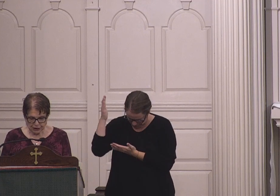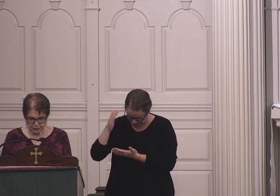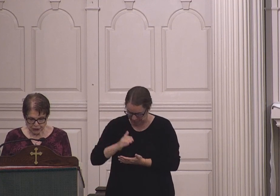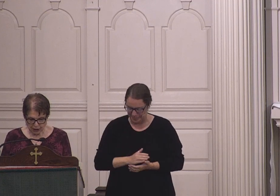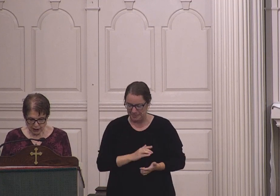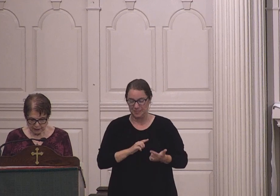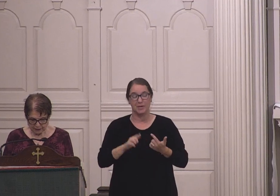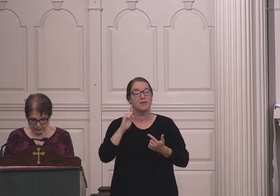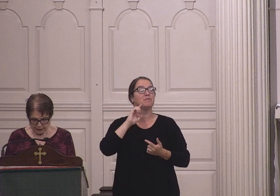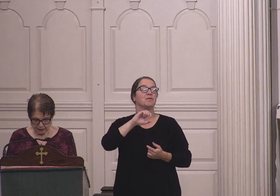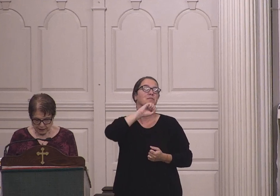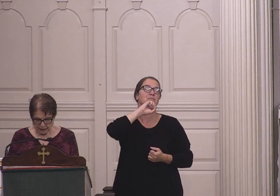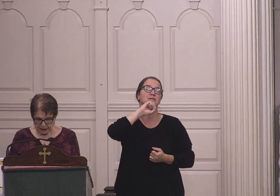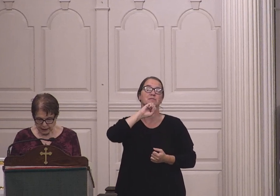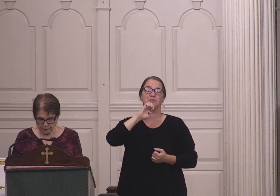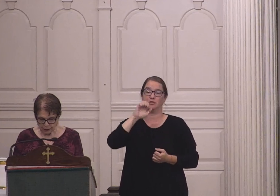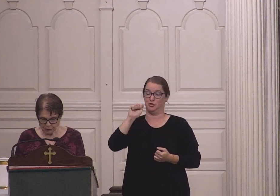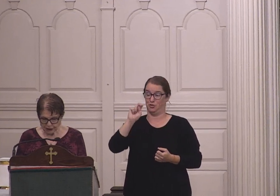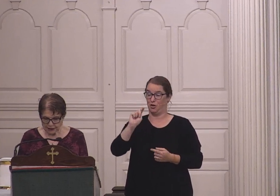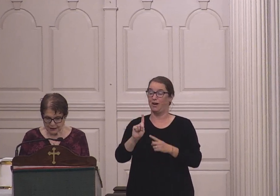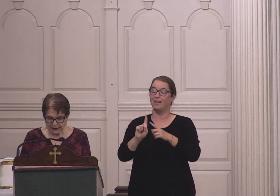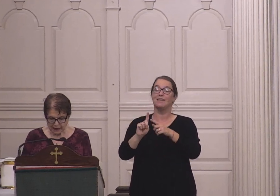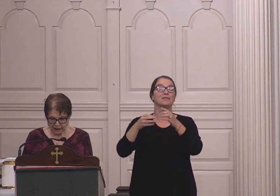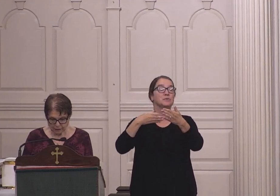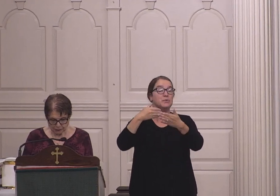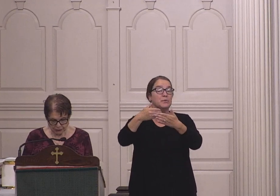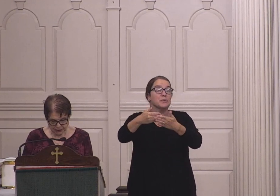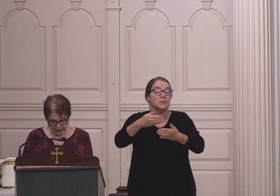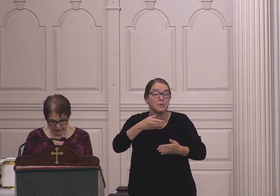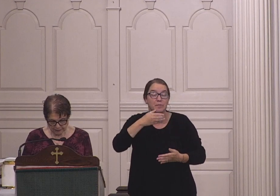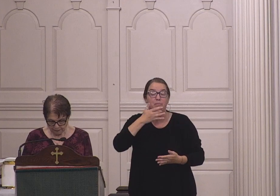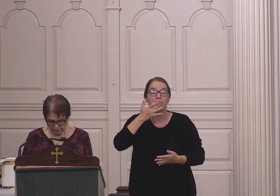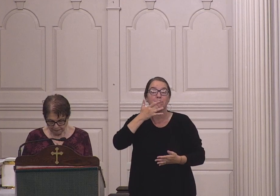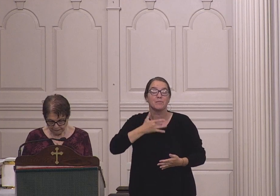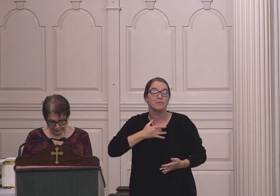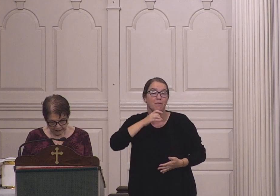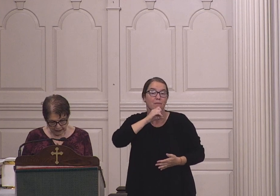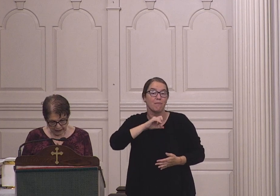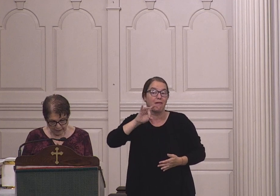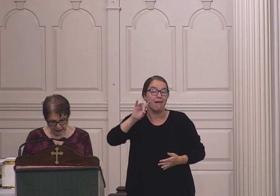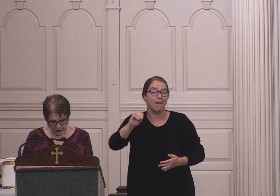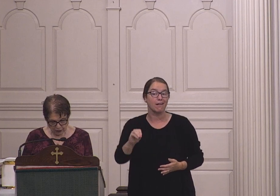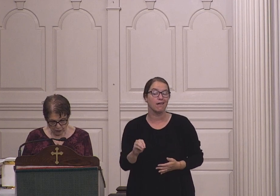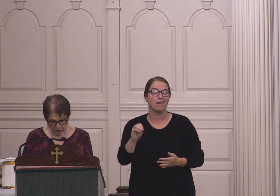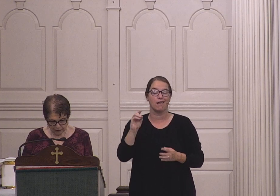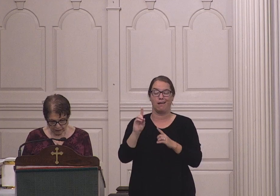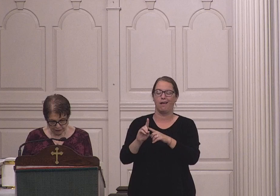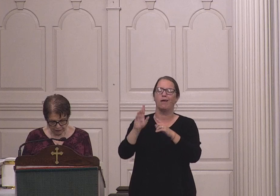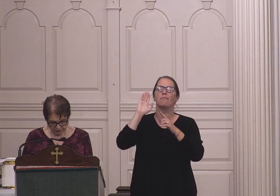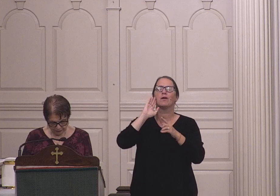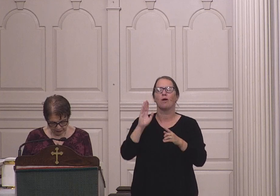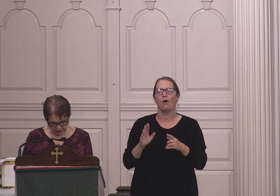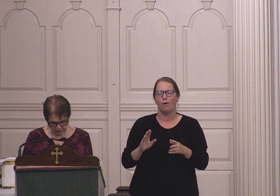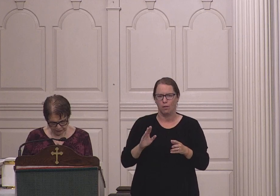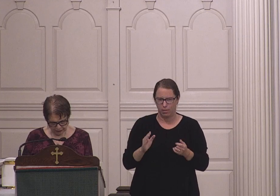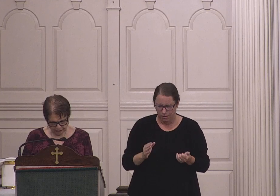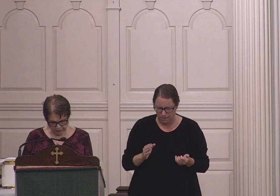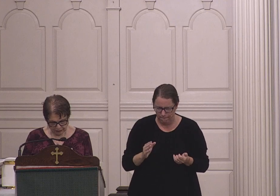For Bishop Sean, that he approaches his 80th birthday, he may know that